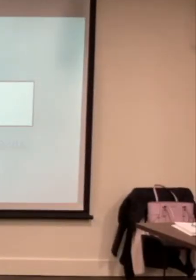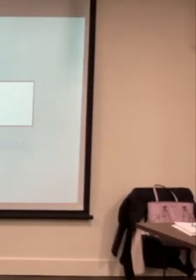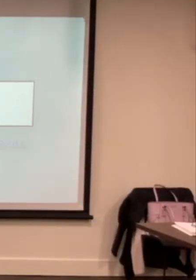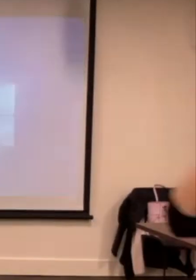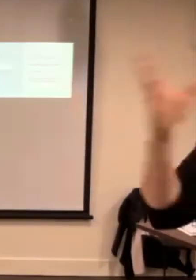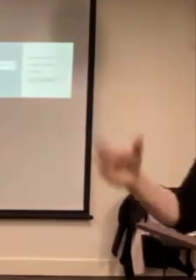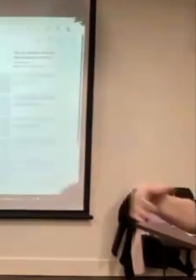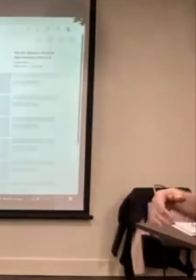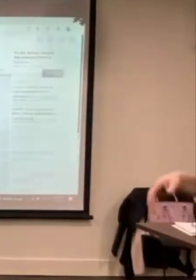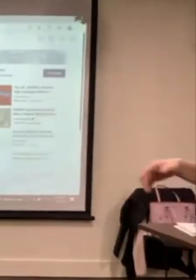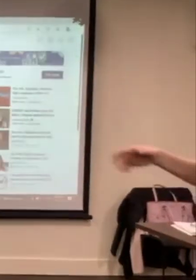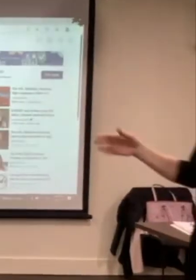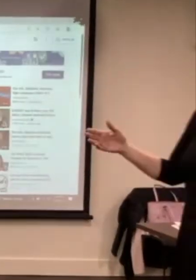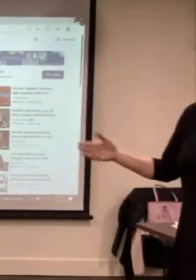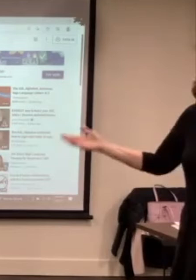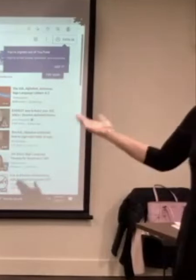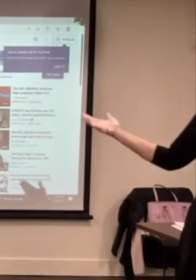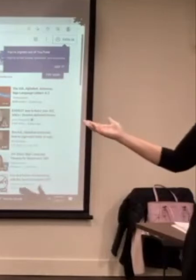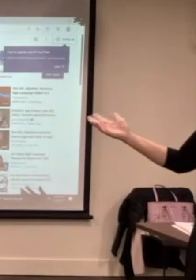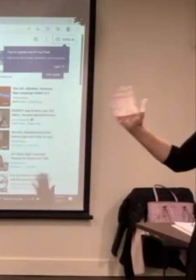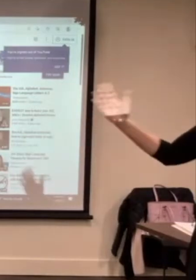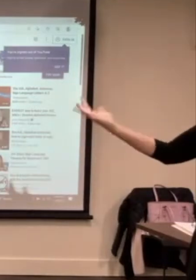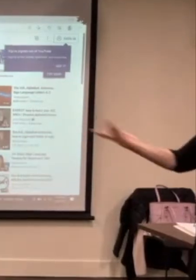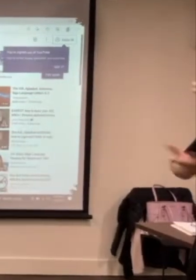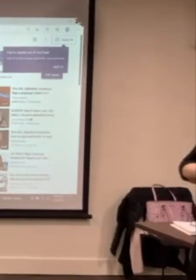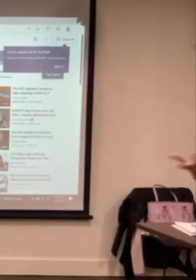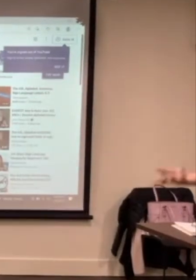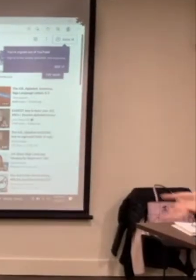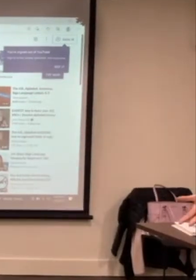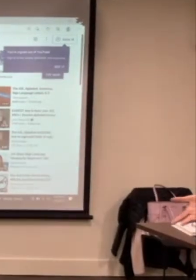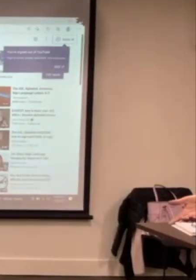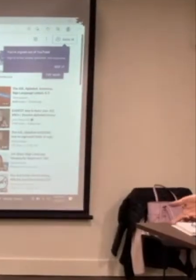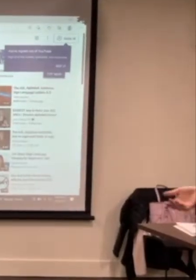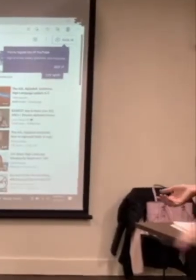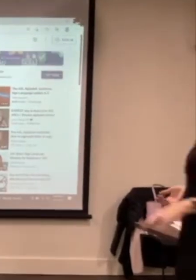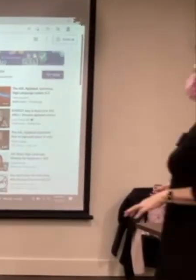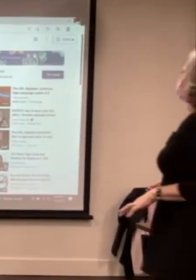ABCs. This is just one I like because it shows it from different angles.